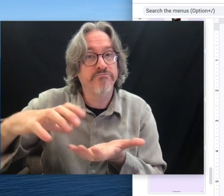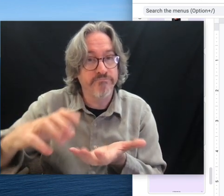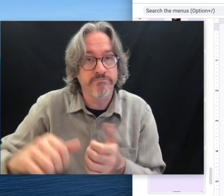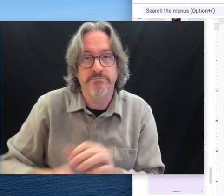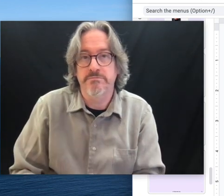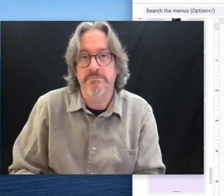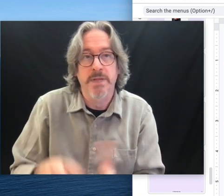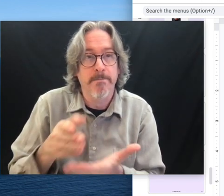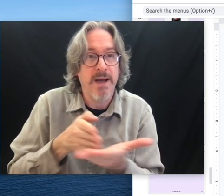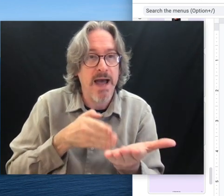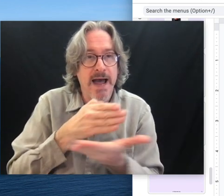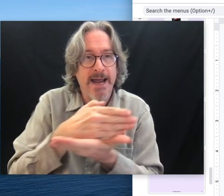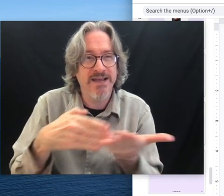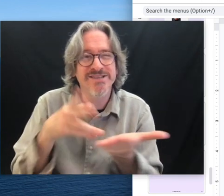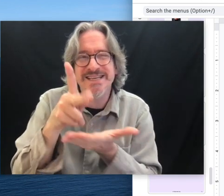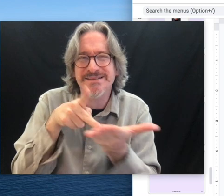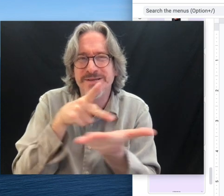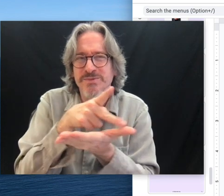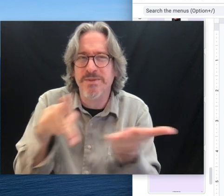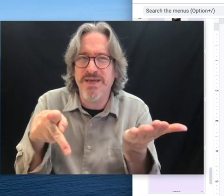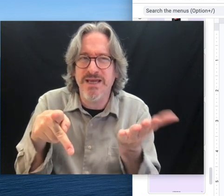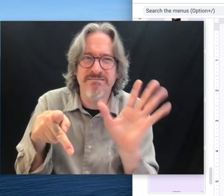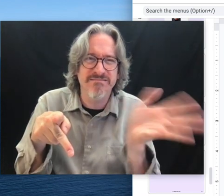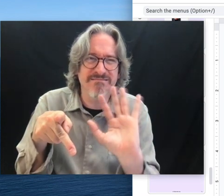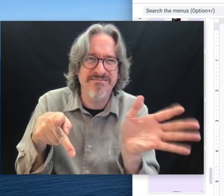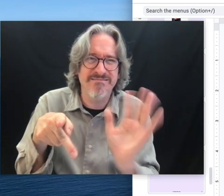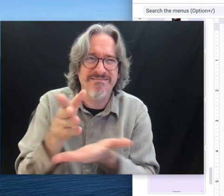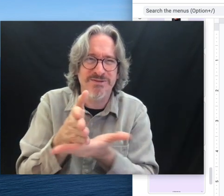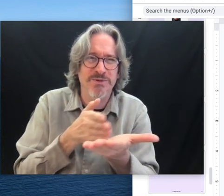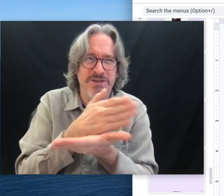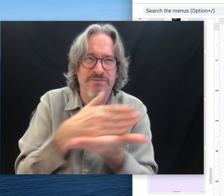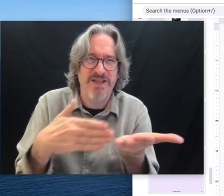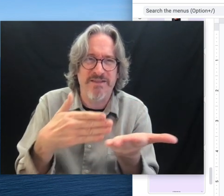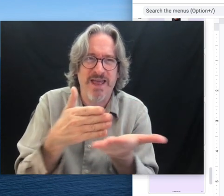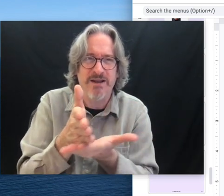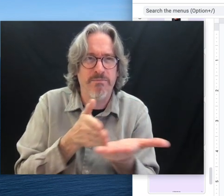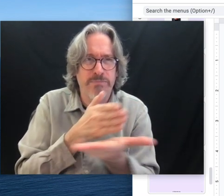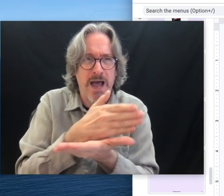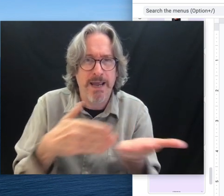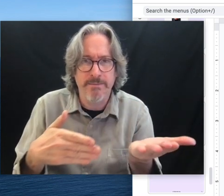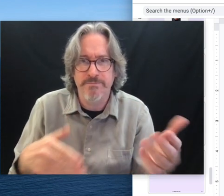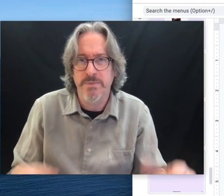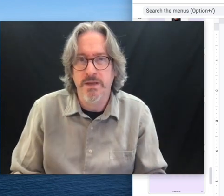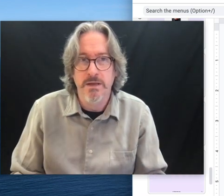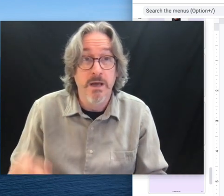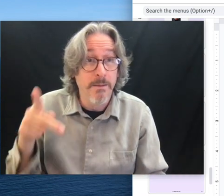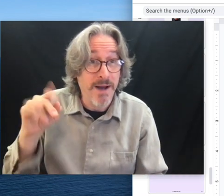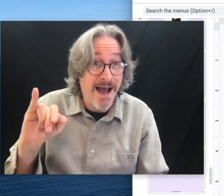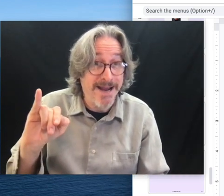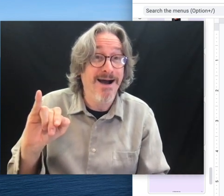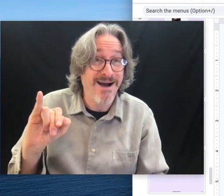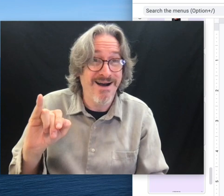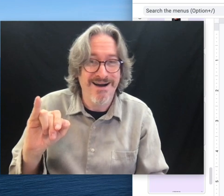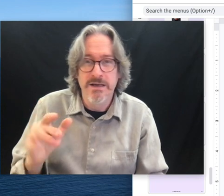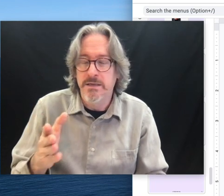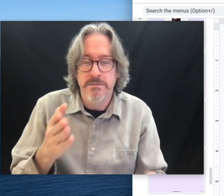cheesecake, pie. You'll see it sometimes with a P. Do it with the flat of the hand.